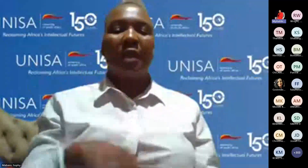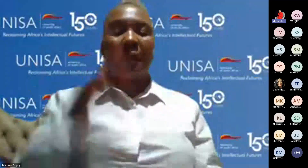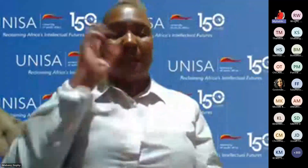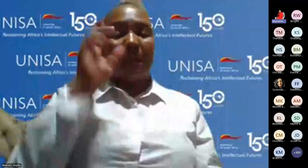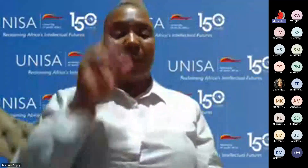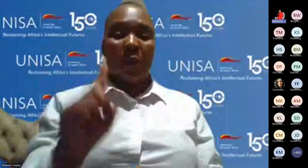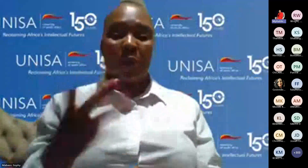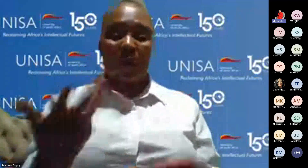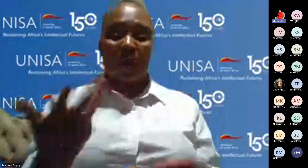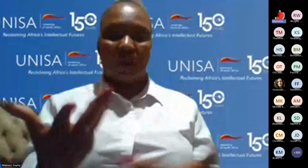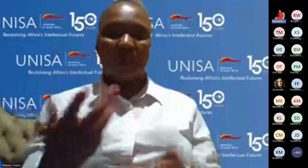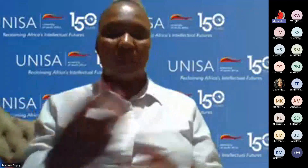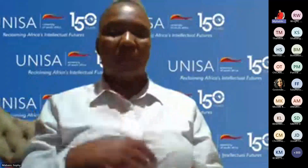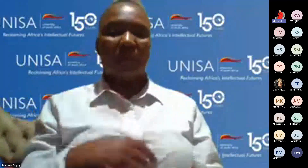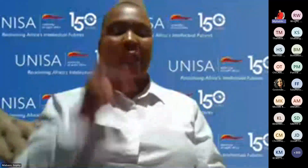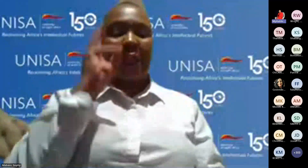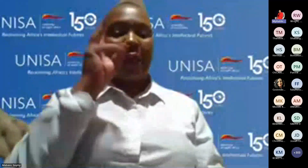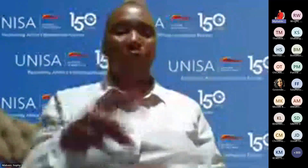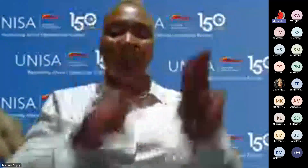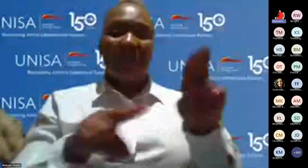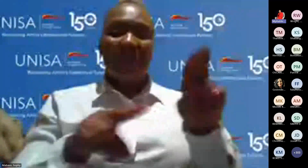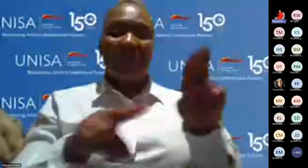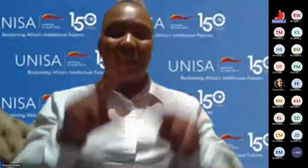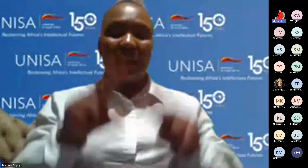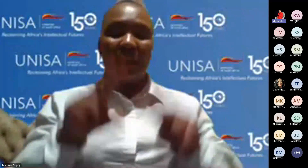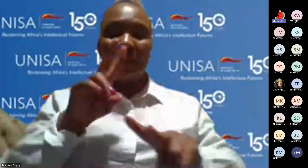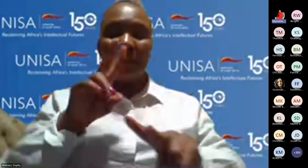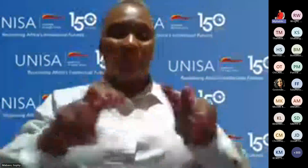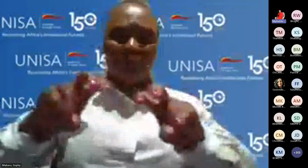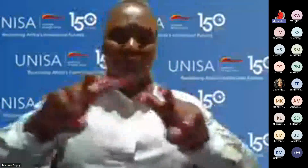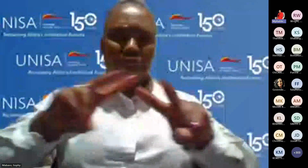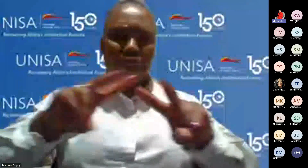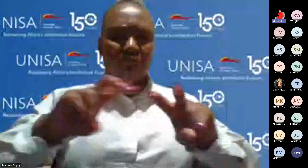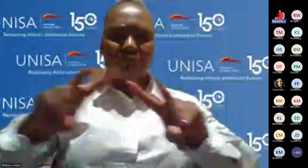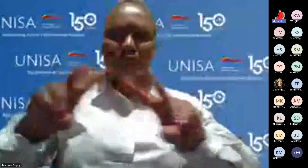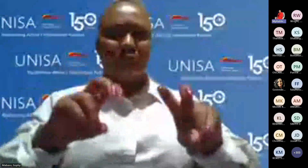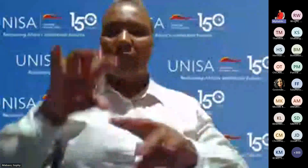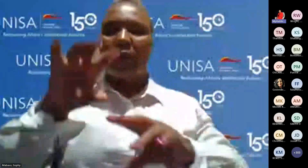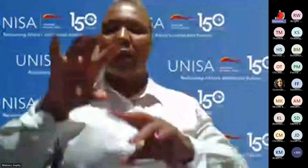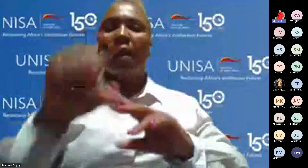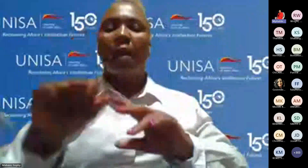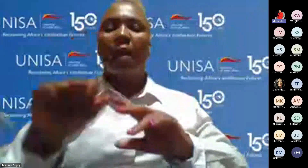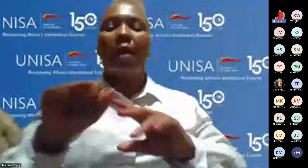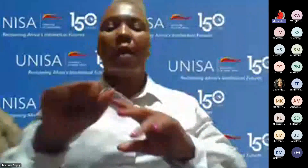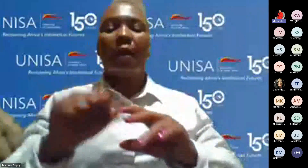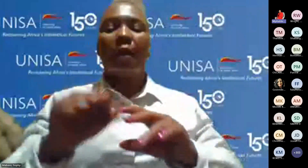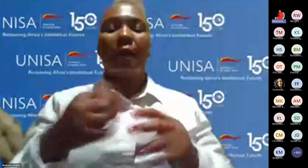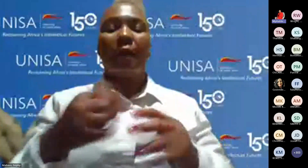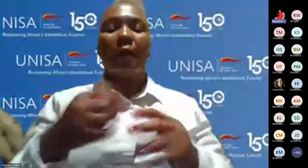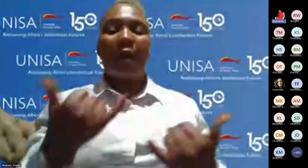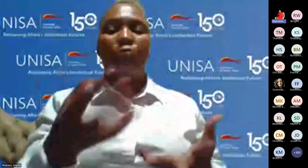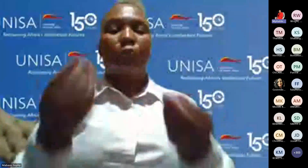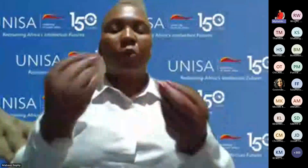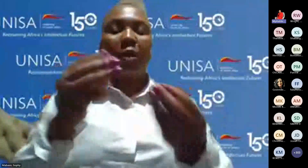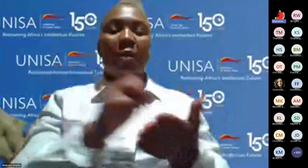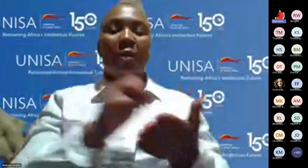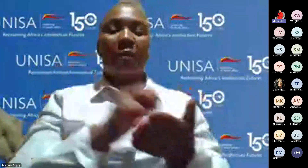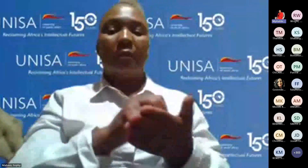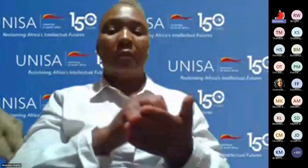remember, they will investigate, because like now you got a message to say your results will be